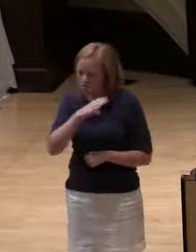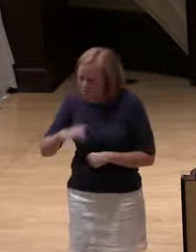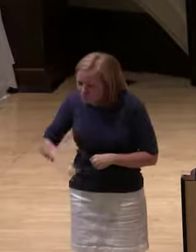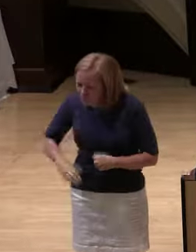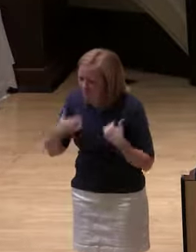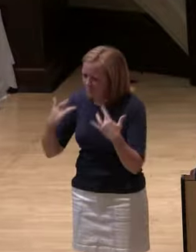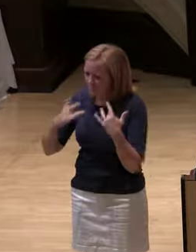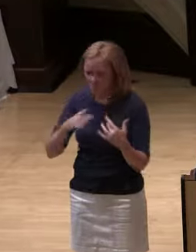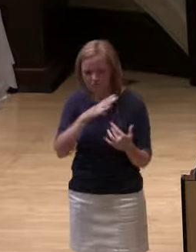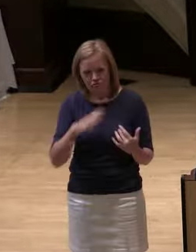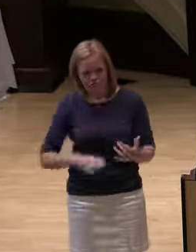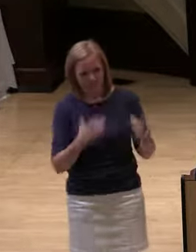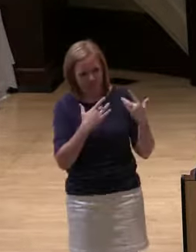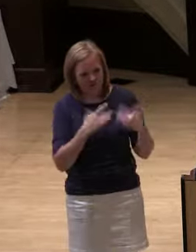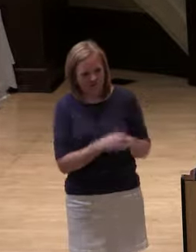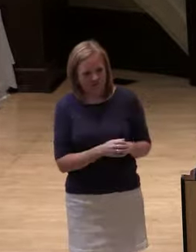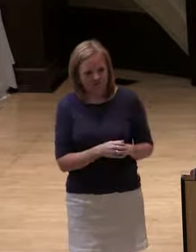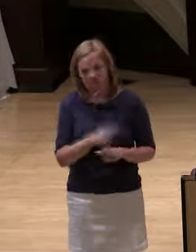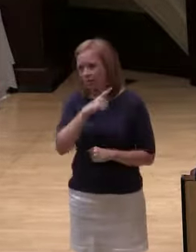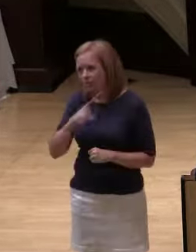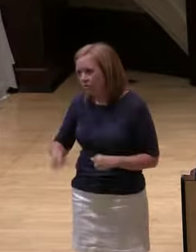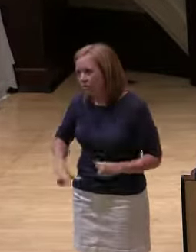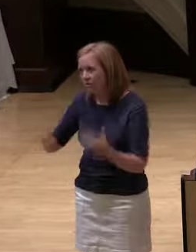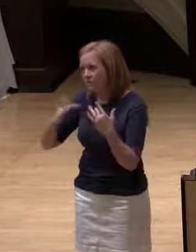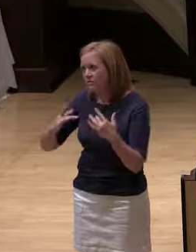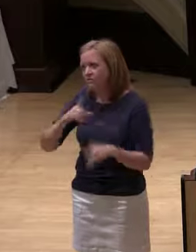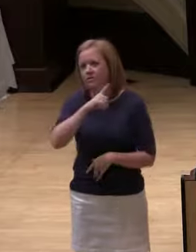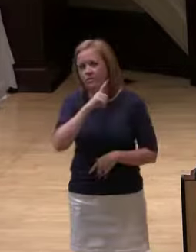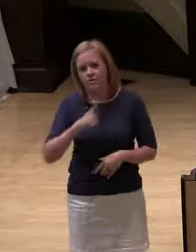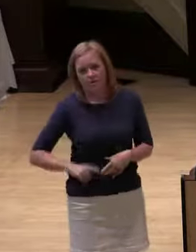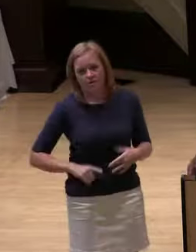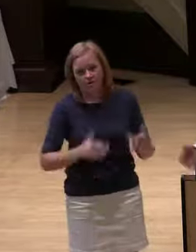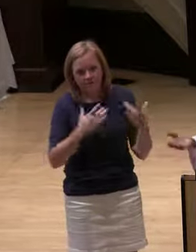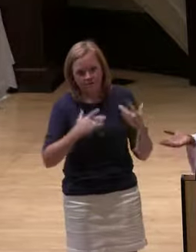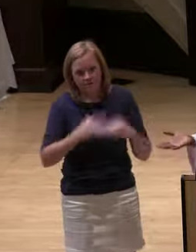Christ, have mercy. Lord, have mercy.